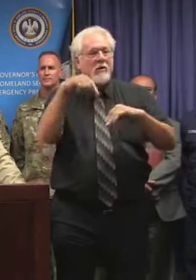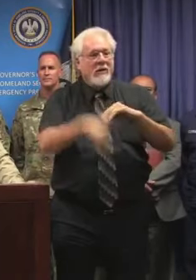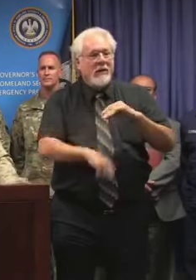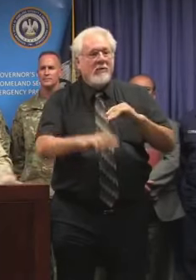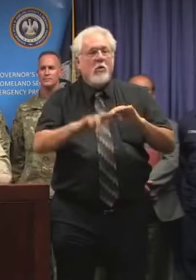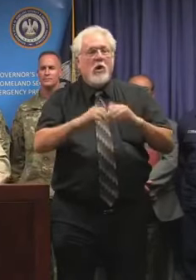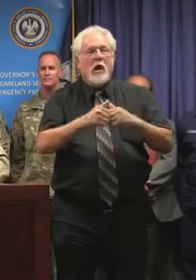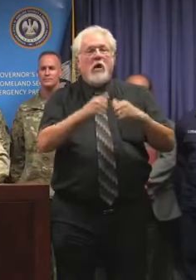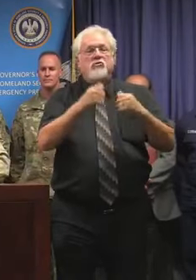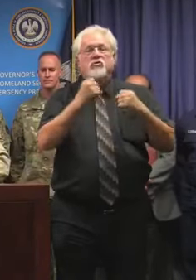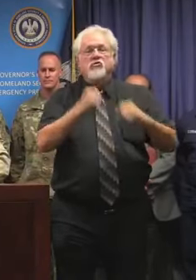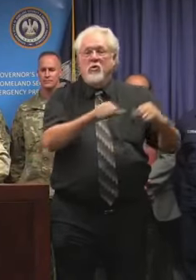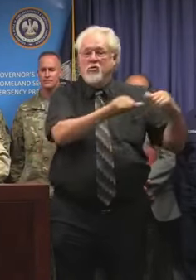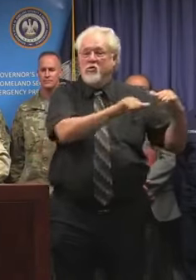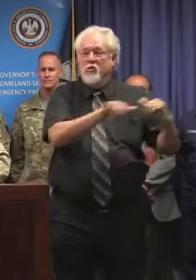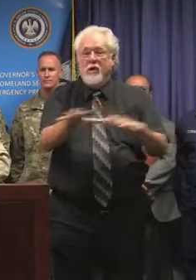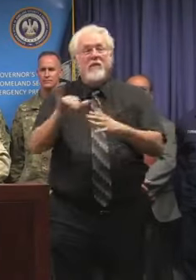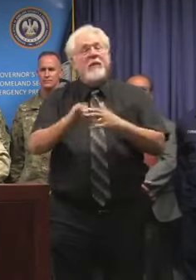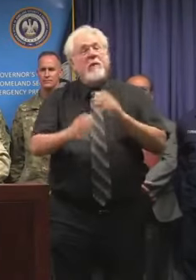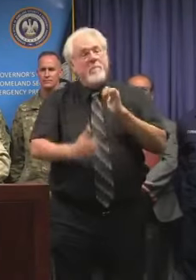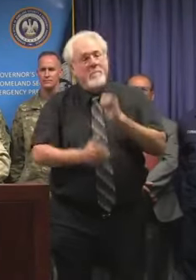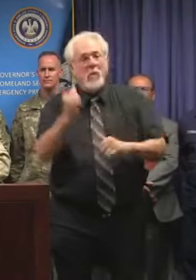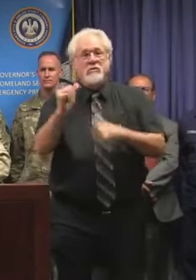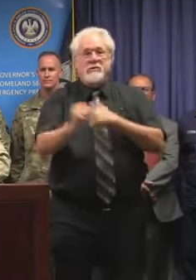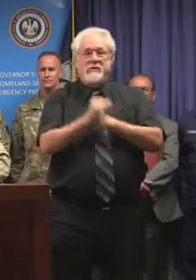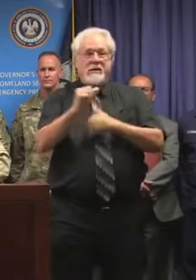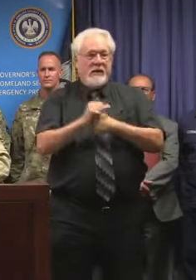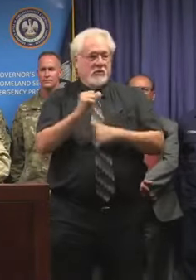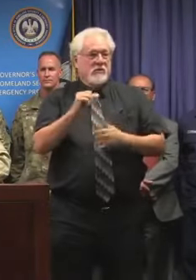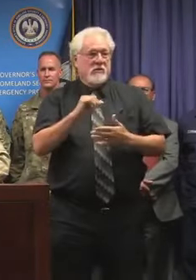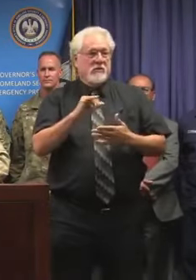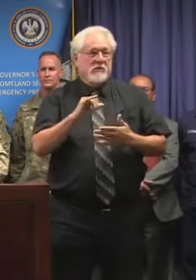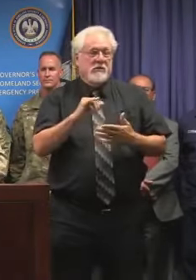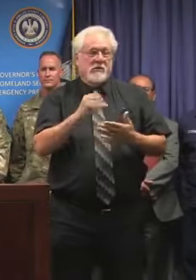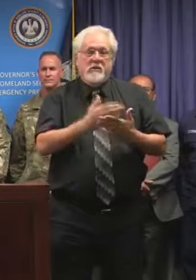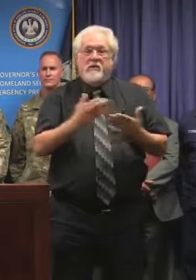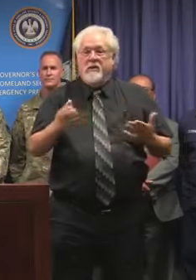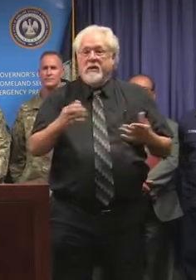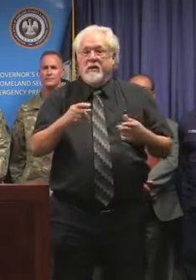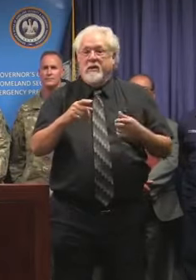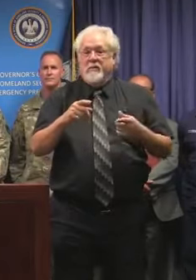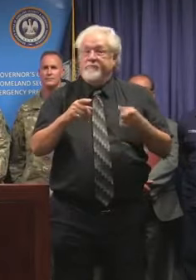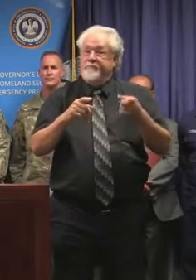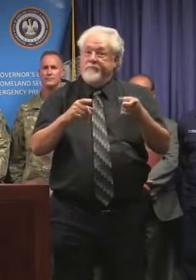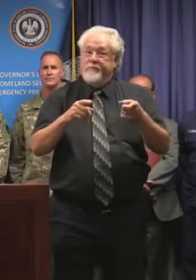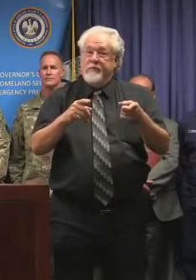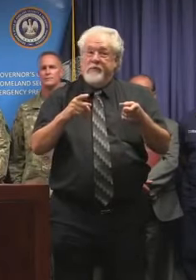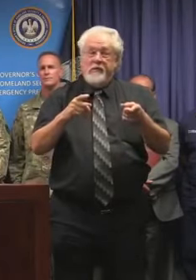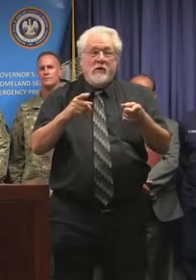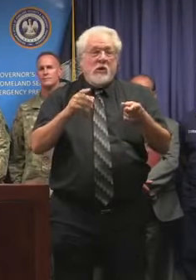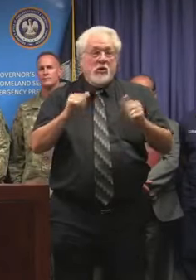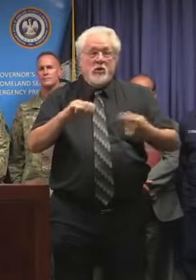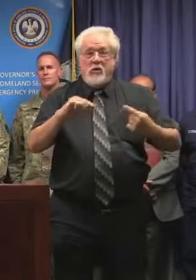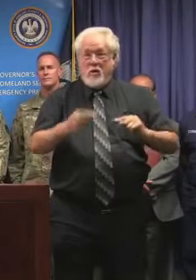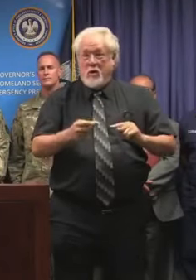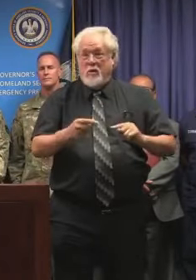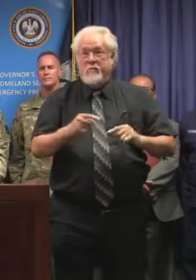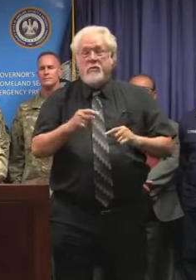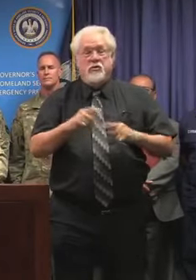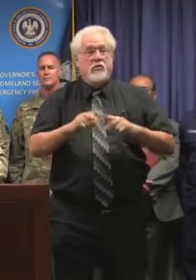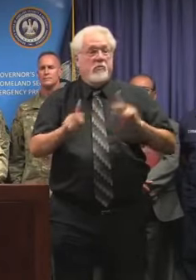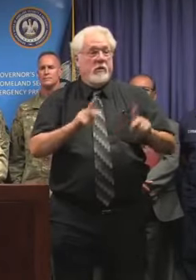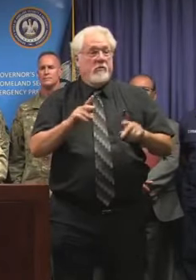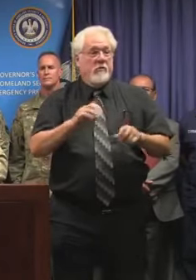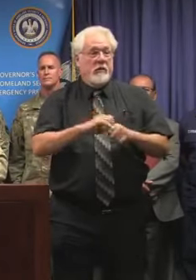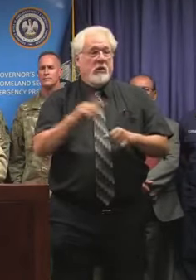That is one of the most dangerous hazards out there that poses a threat of harm to the people